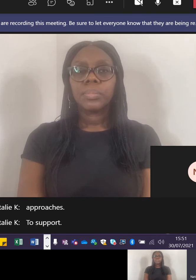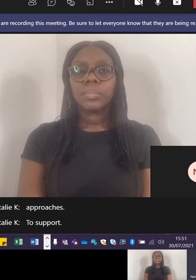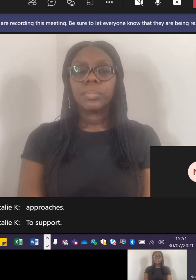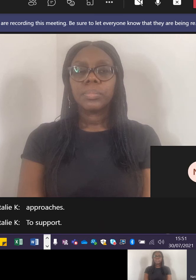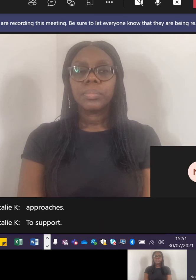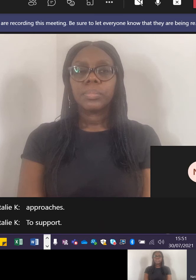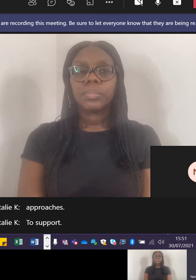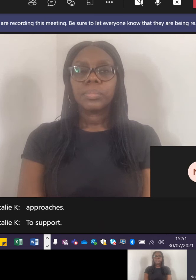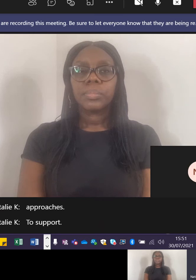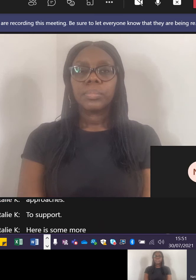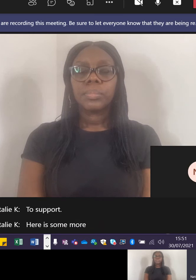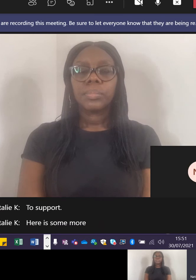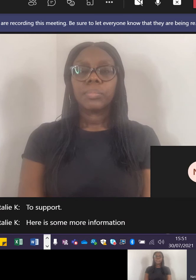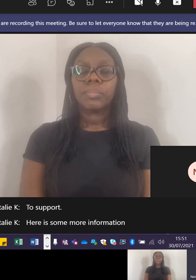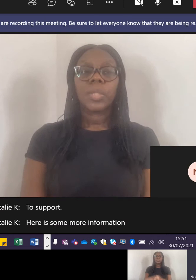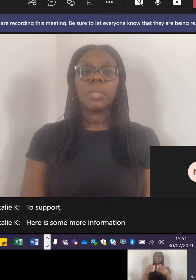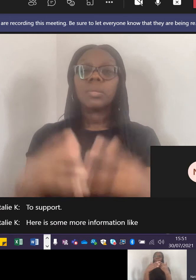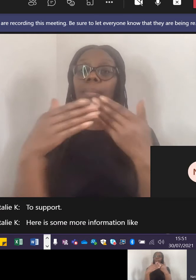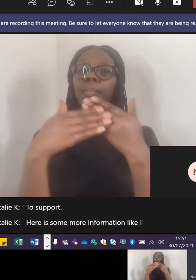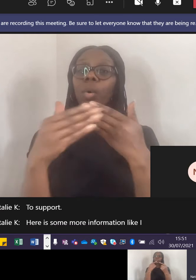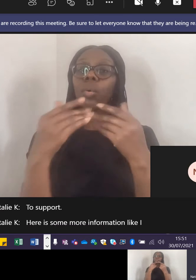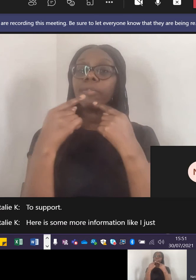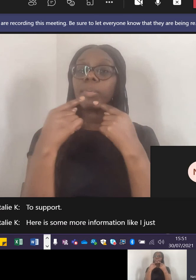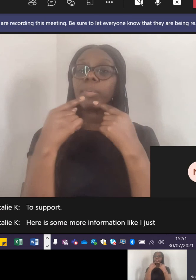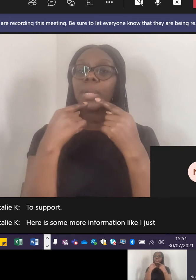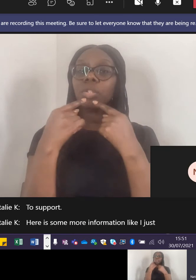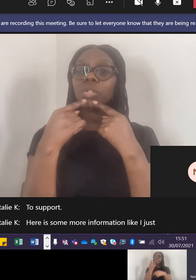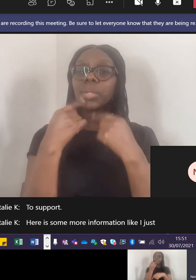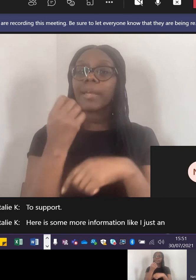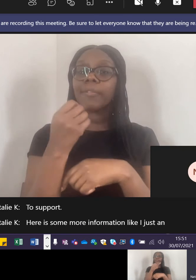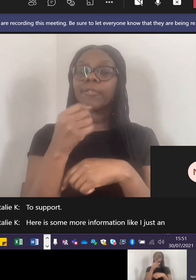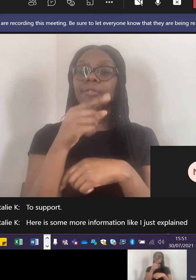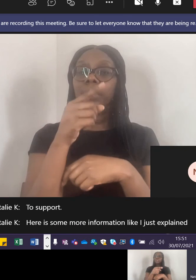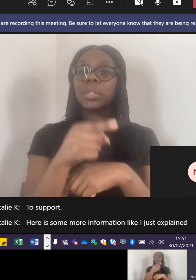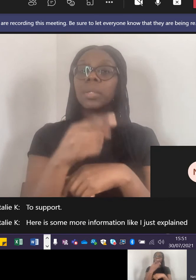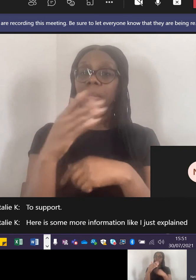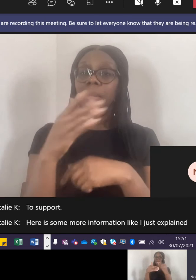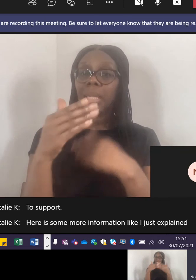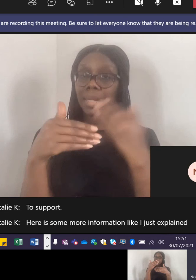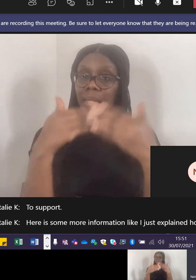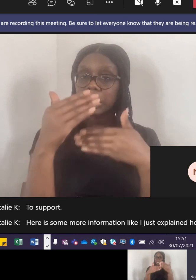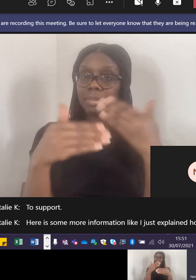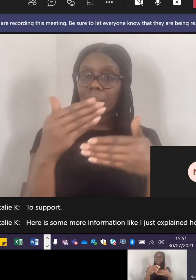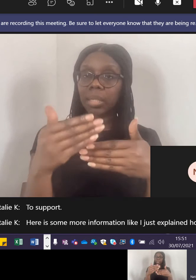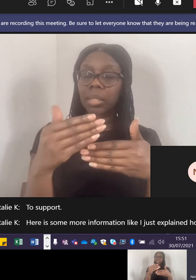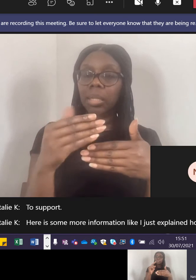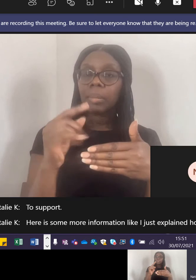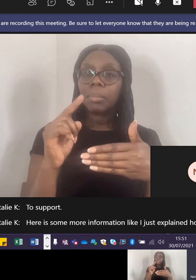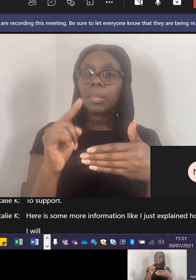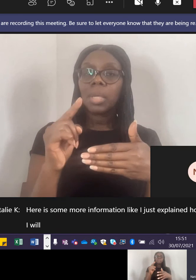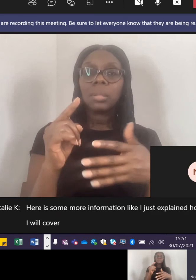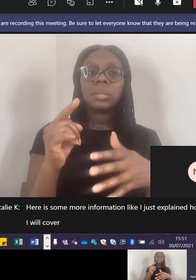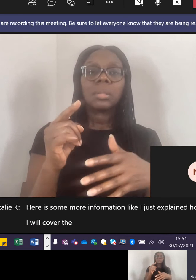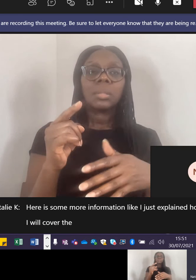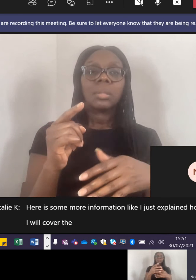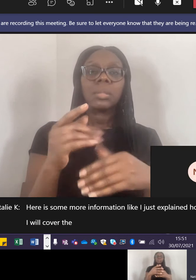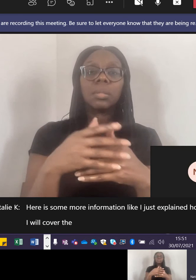Here is some more information, like I just explained. However, I will cover